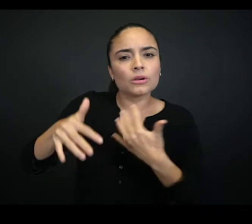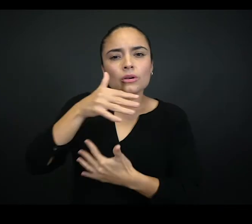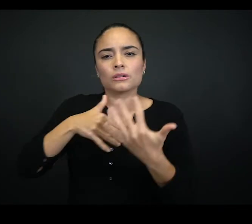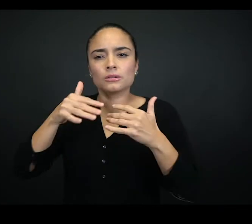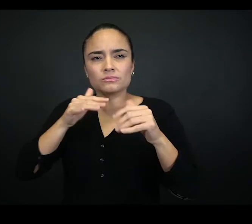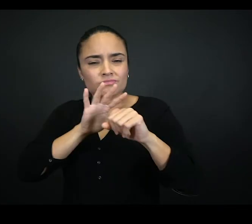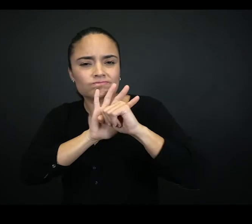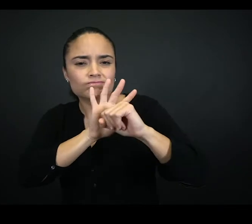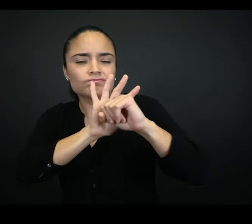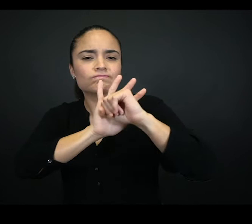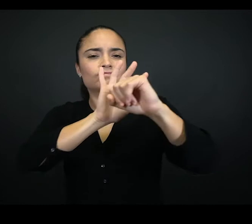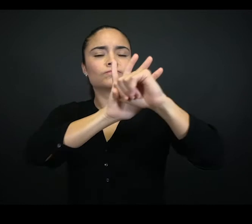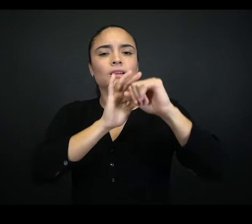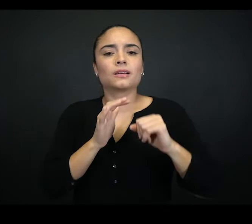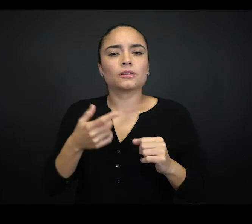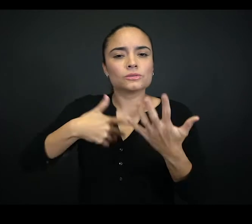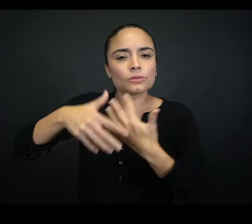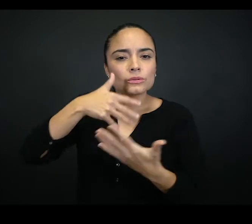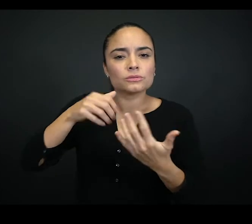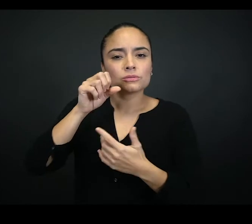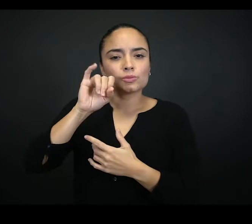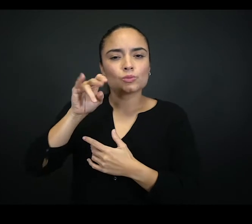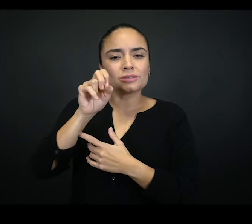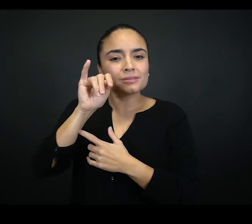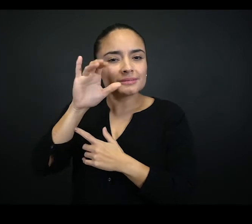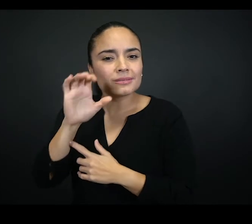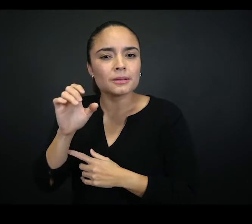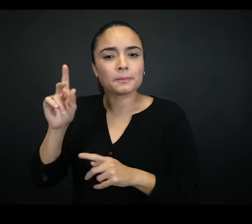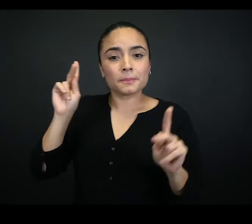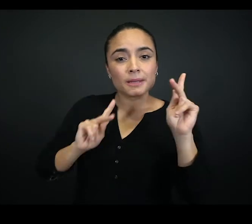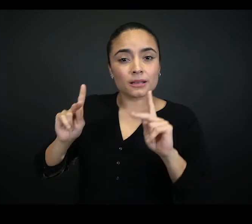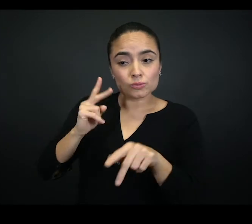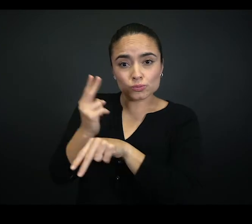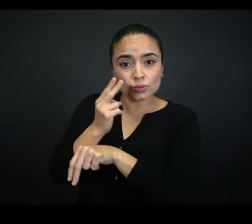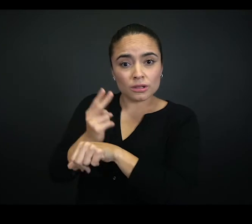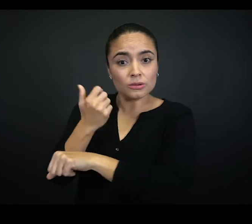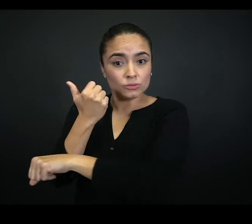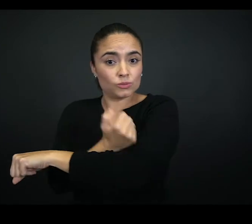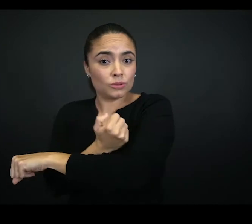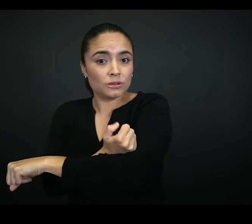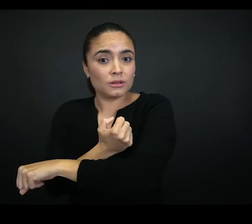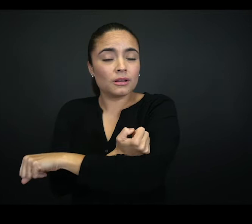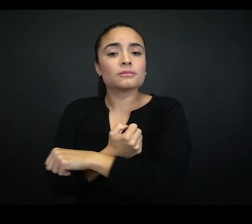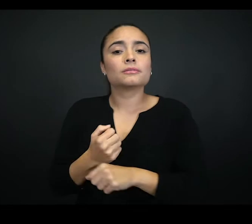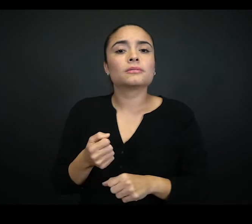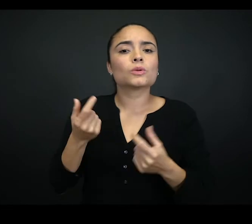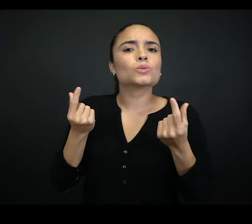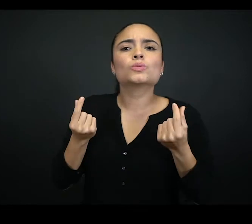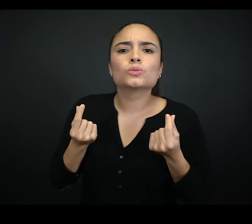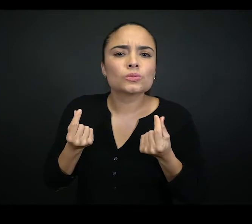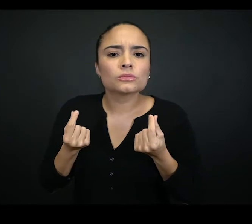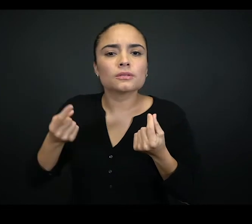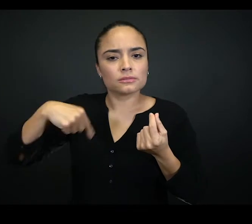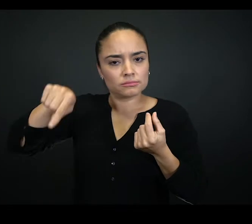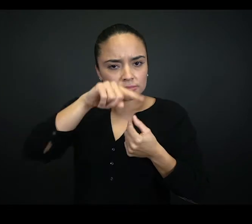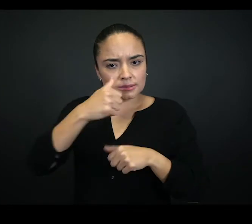It started with people who use drugs, who were trying to protect themselves, needed services, needed a